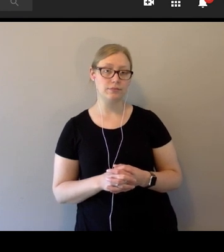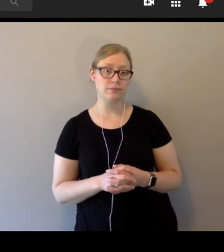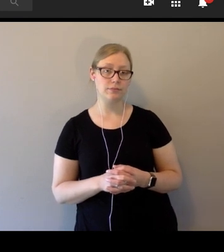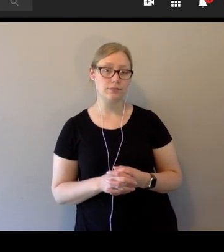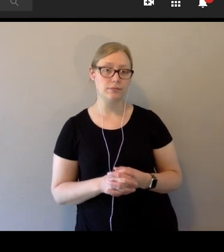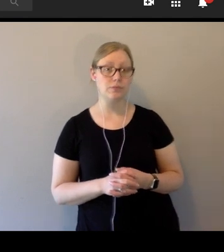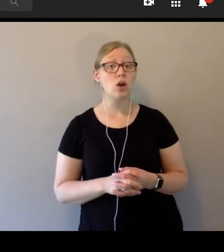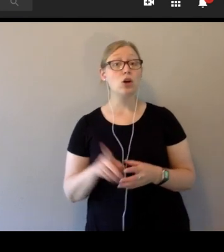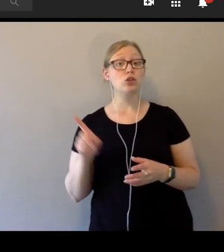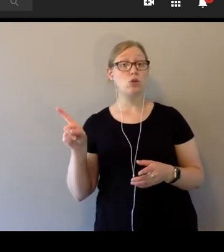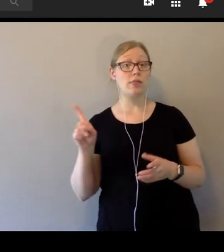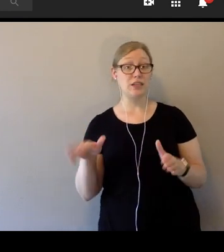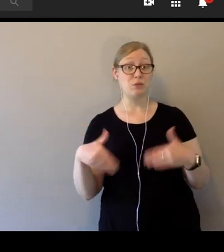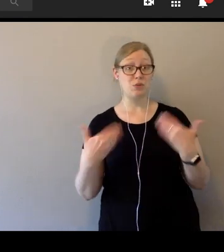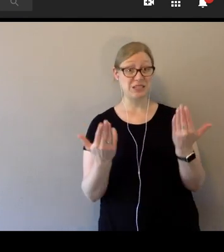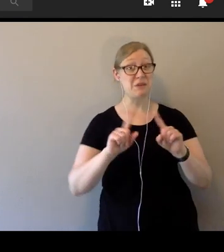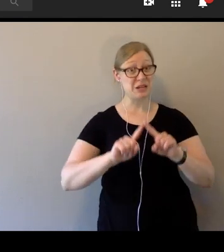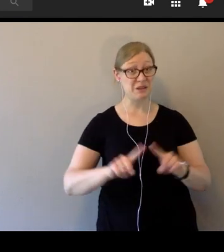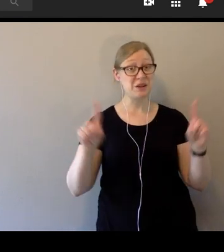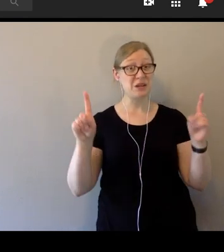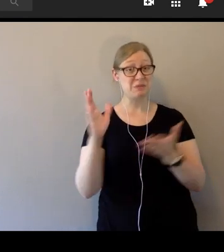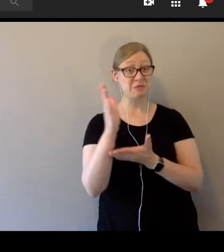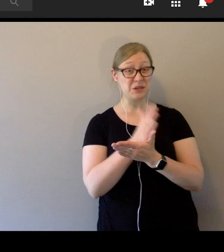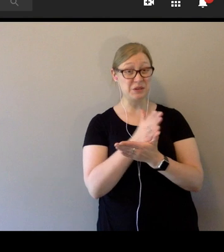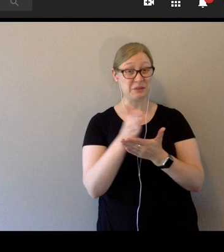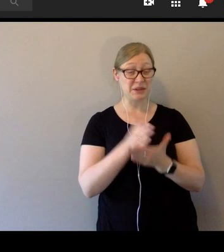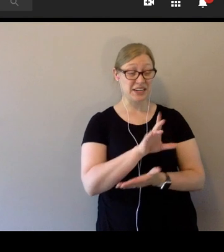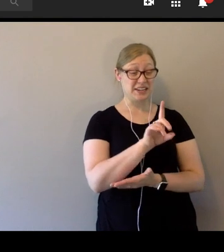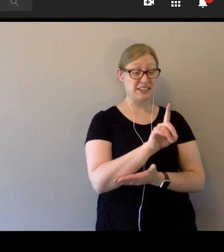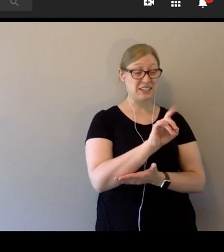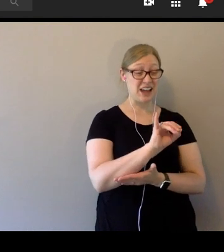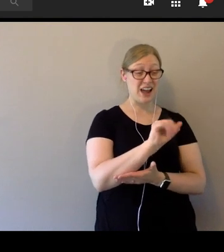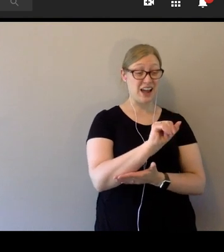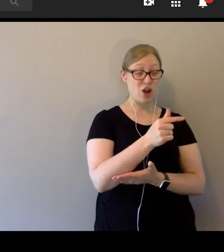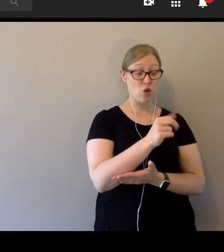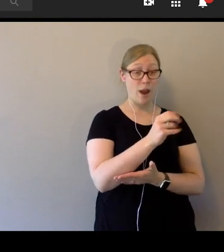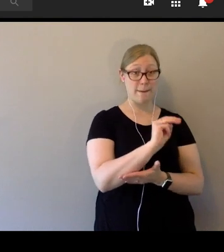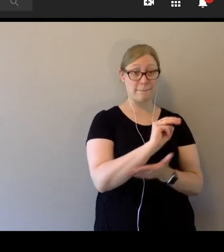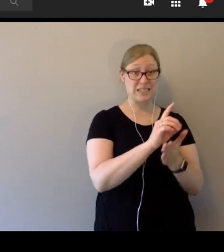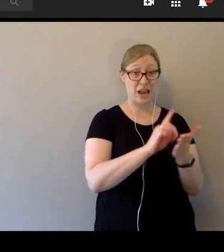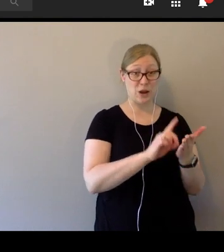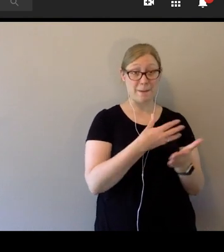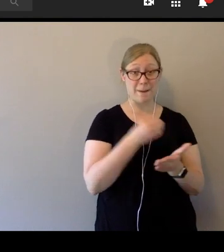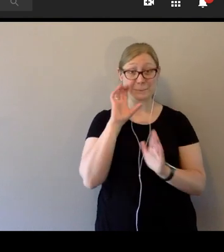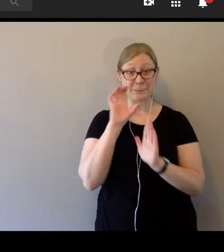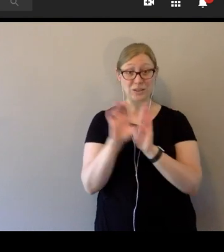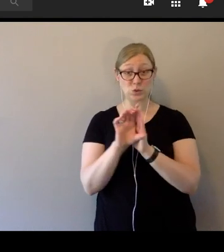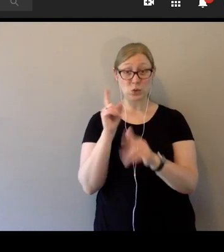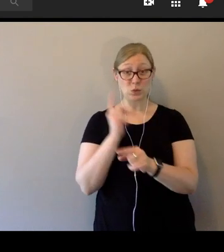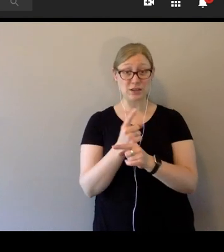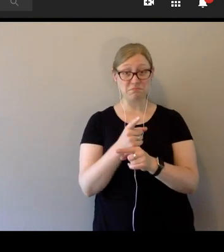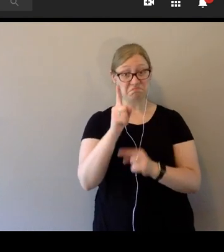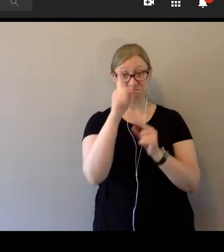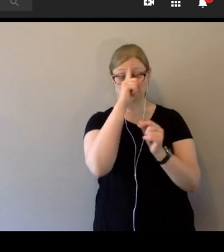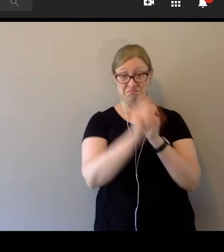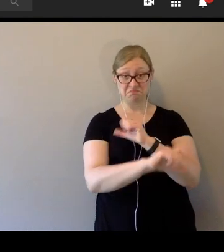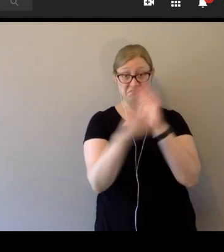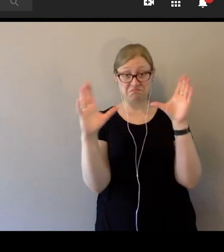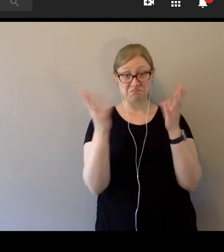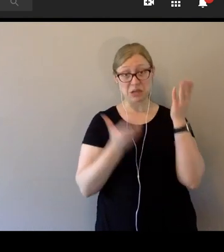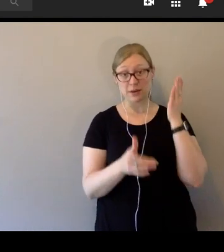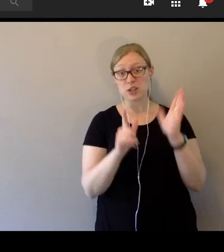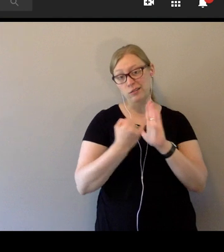So this brings up the difference between a diagram and a picture, right? So if you think about it, and I probably should have